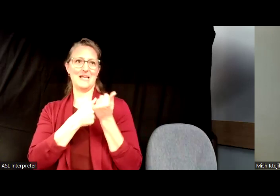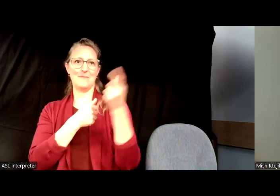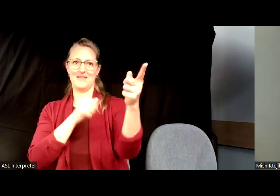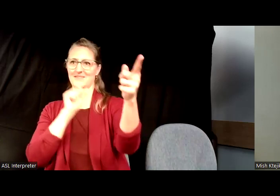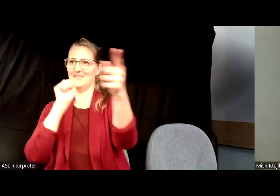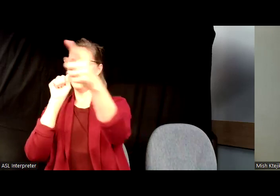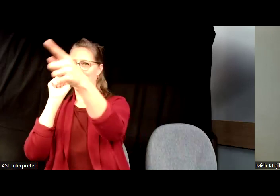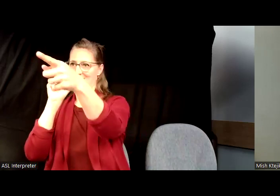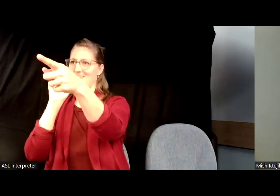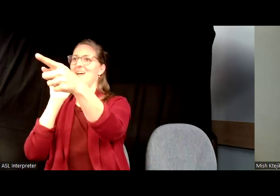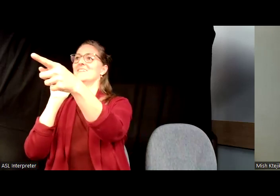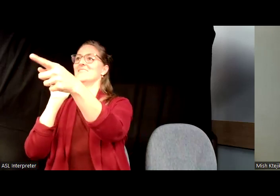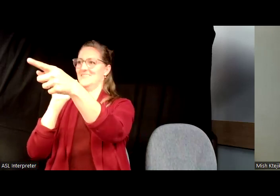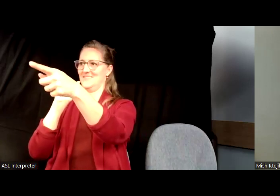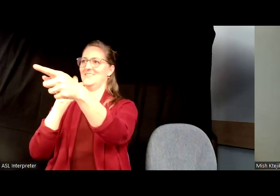Aye. Audrey. Al.